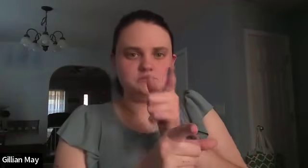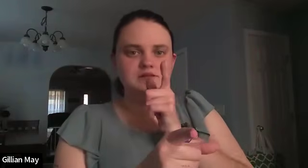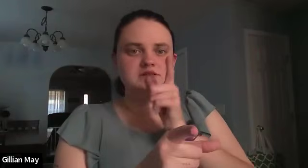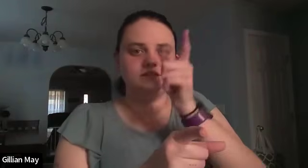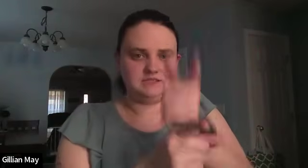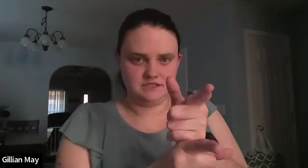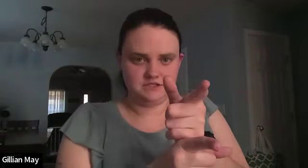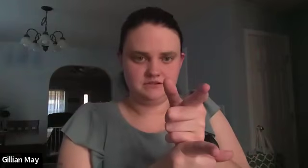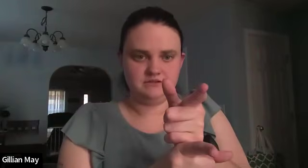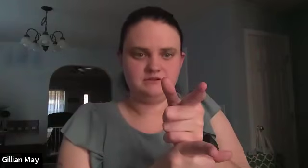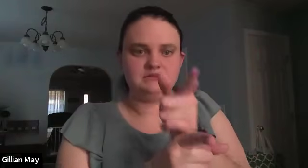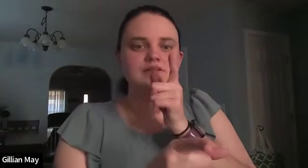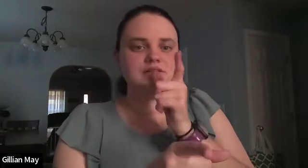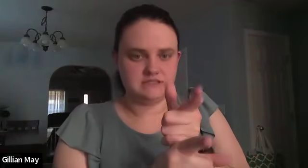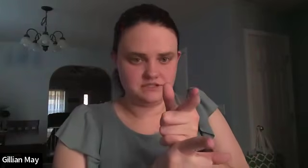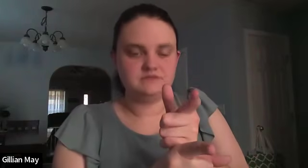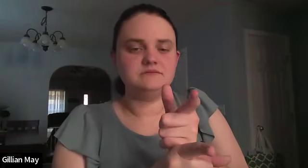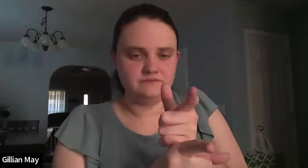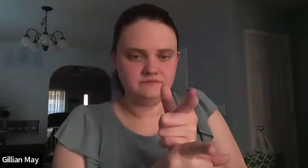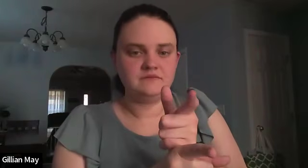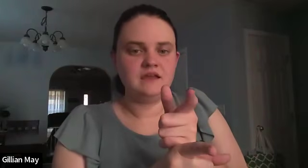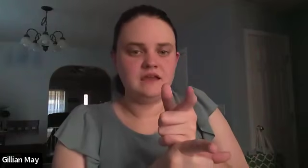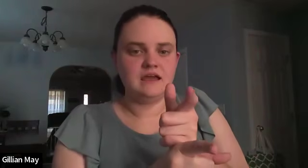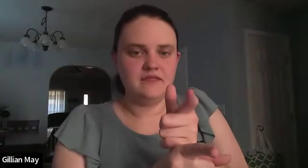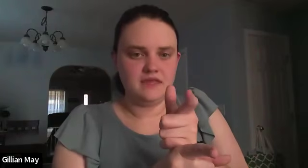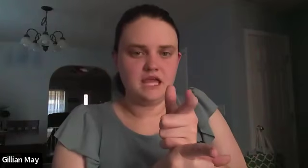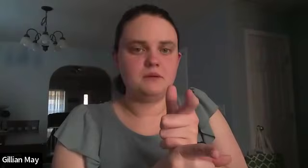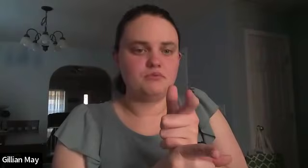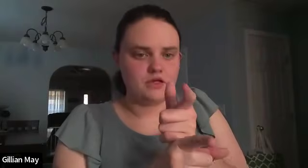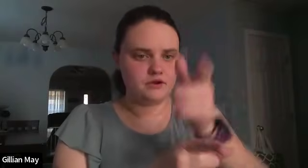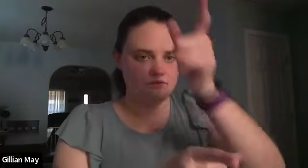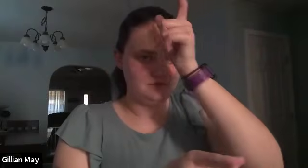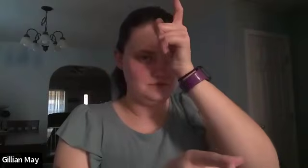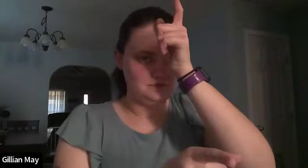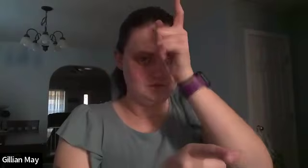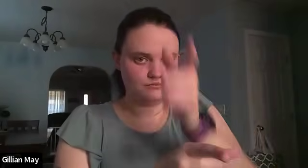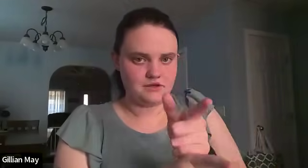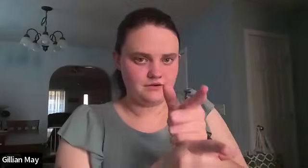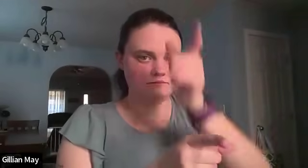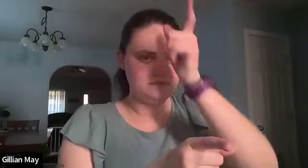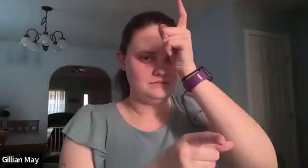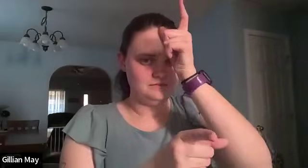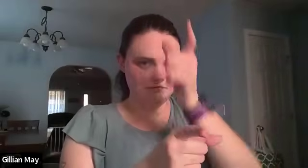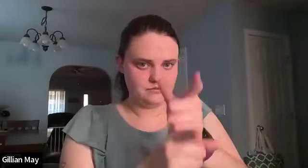Sister. Sister. Sister. And then brother, brother,